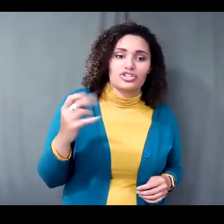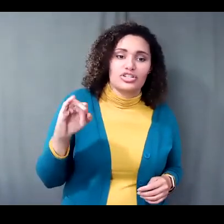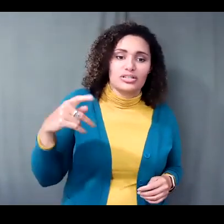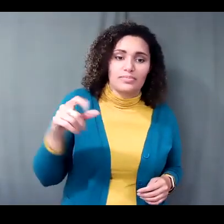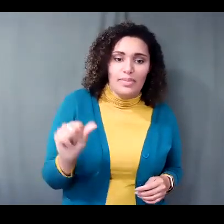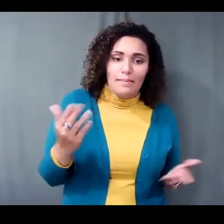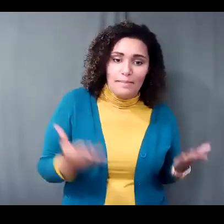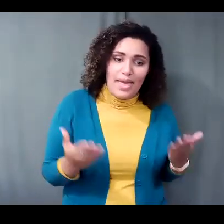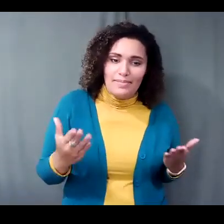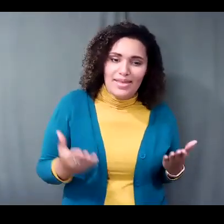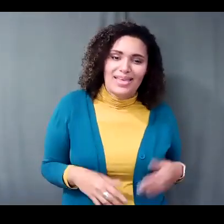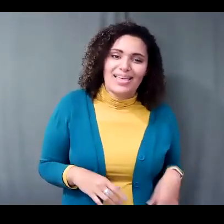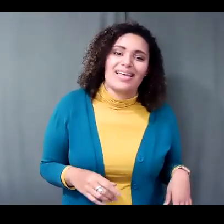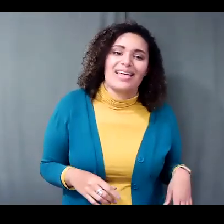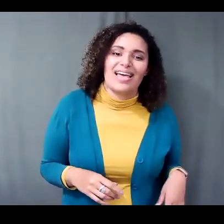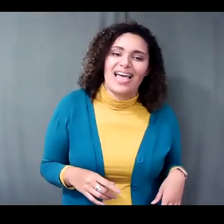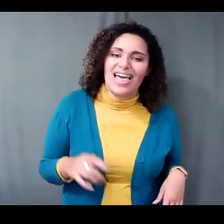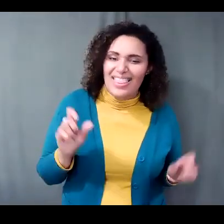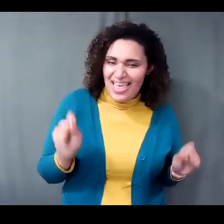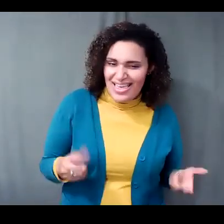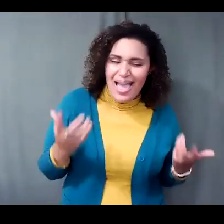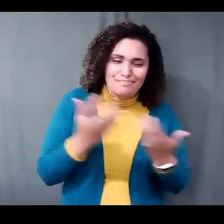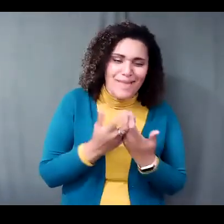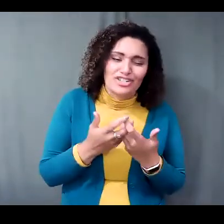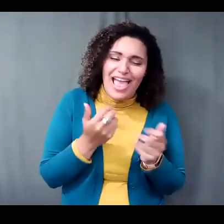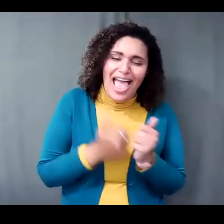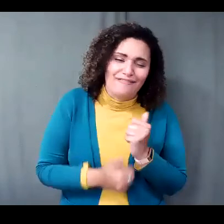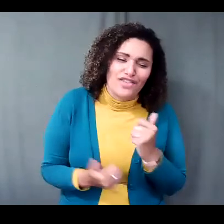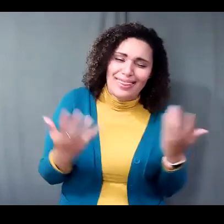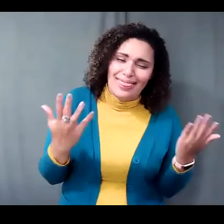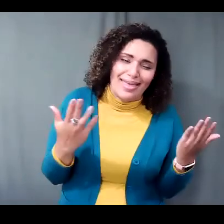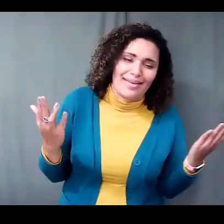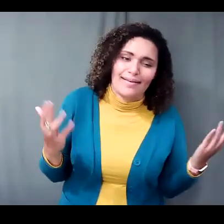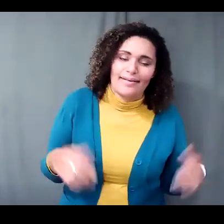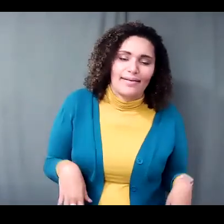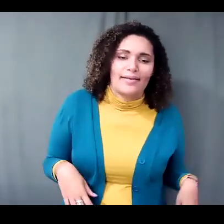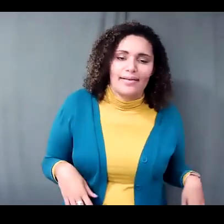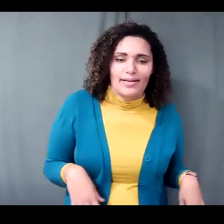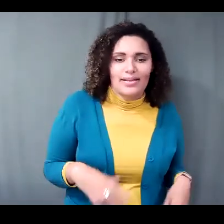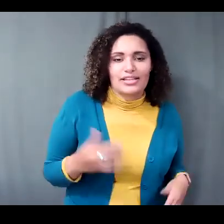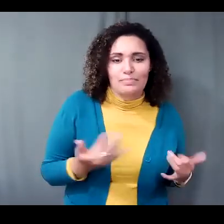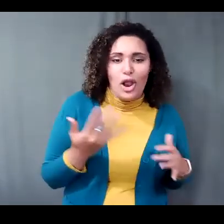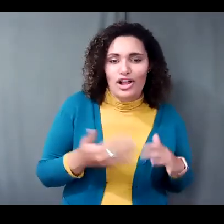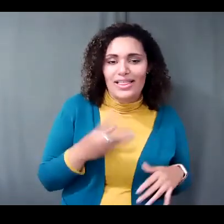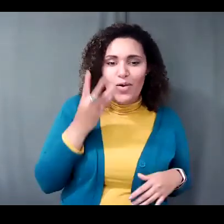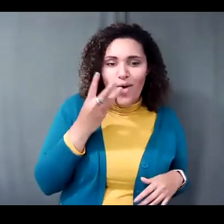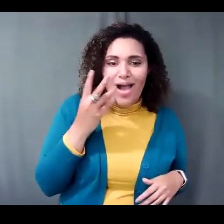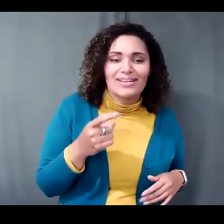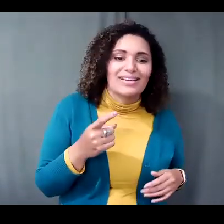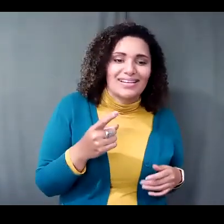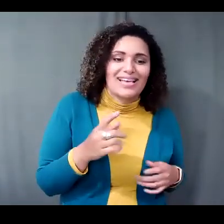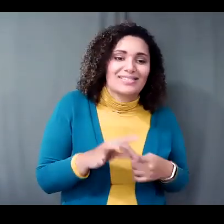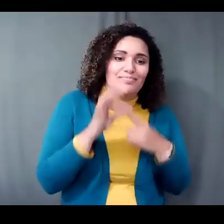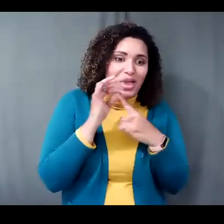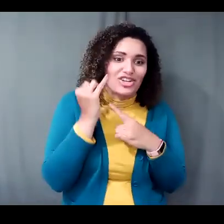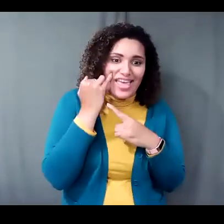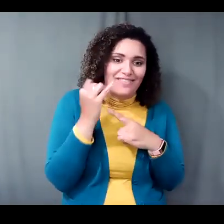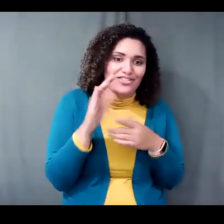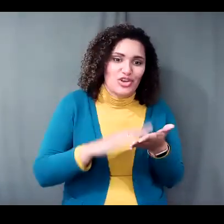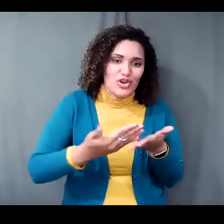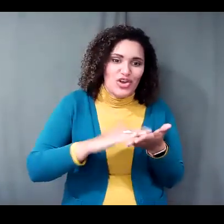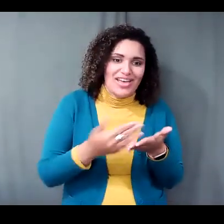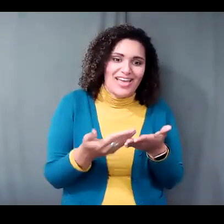we're setting up this different kind of subscription service. And you can have wine shipped. It's just 2 bottles, and it's every 4